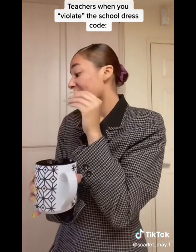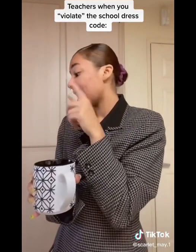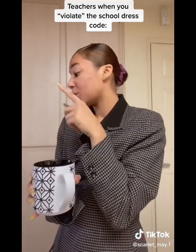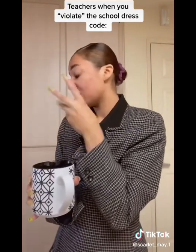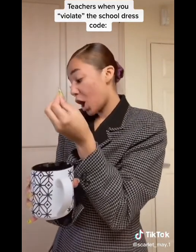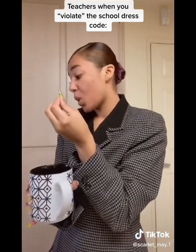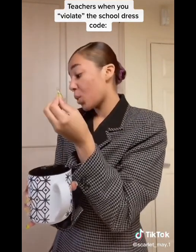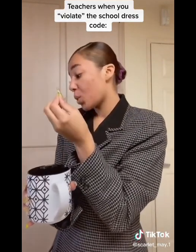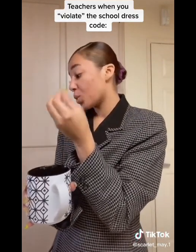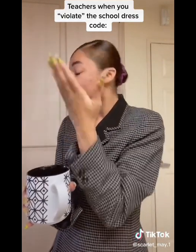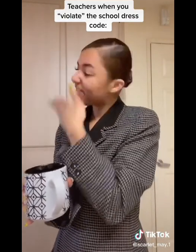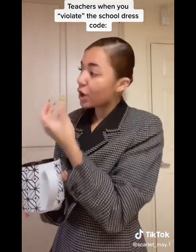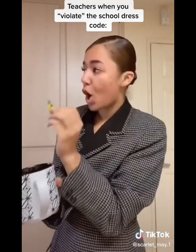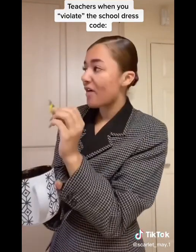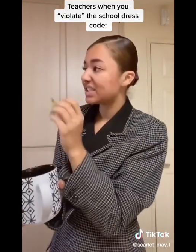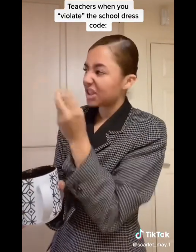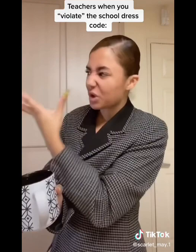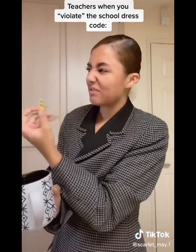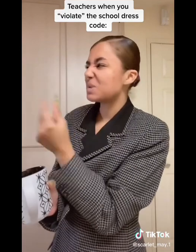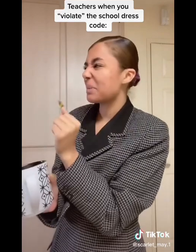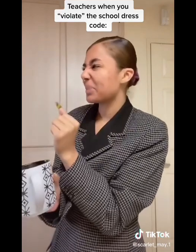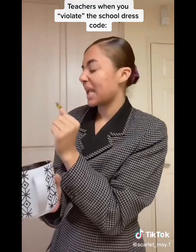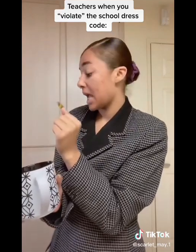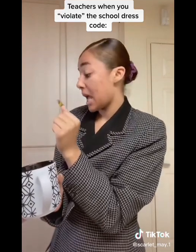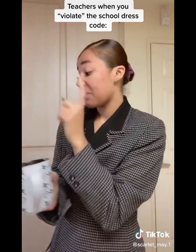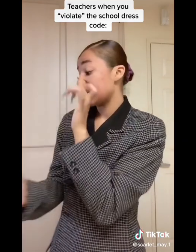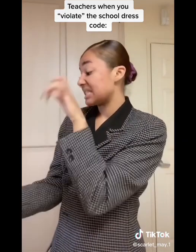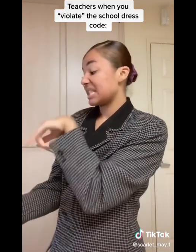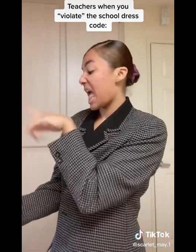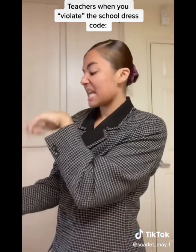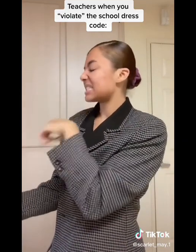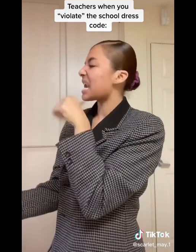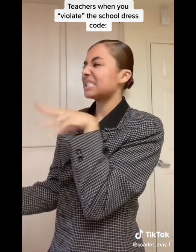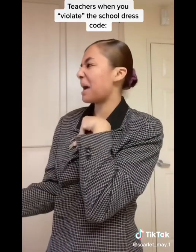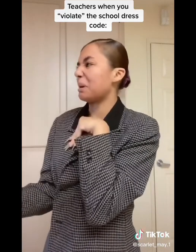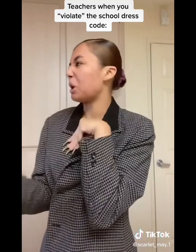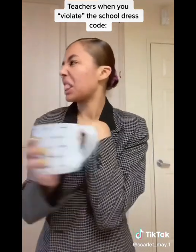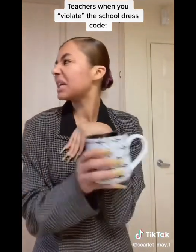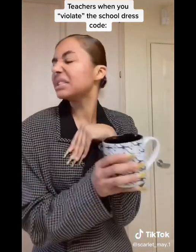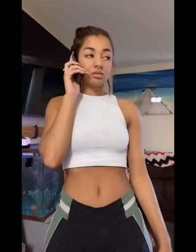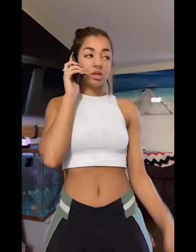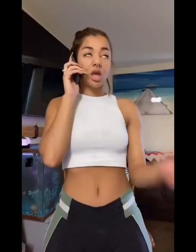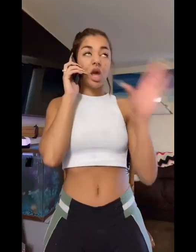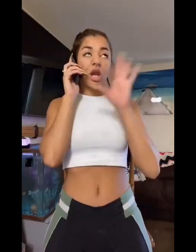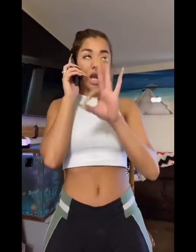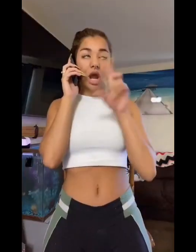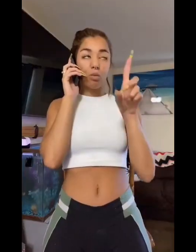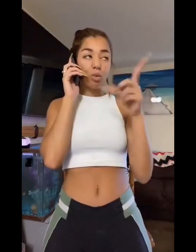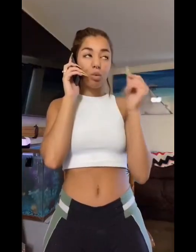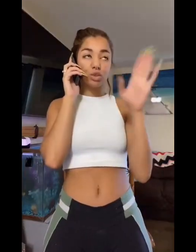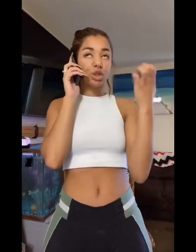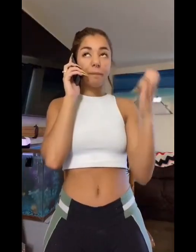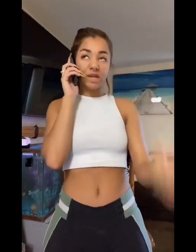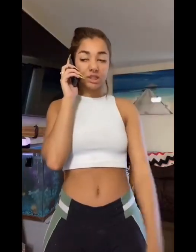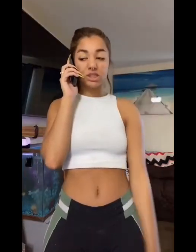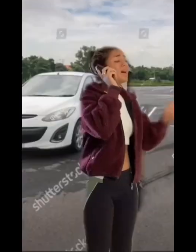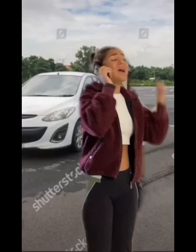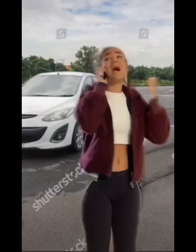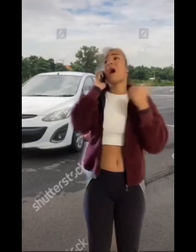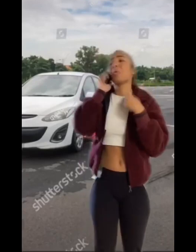go to the front office and they'll give you something. Because that's not acceptable. 911, what's your emergency? Help, my